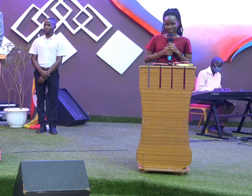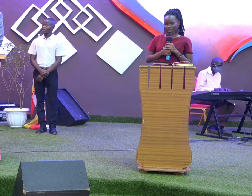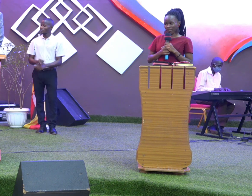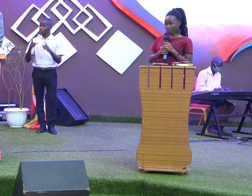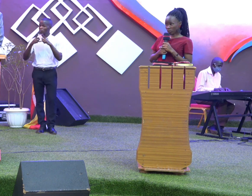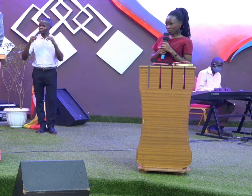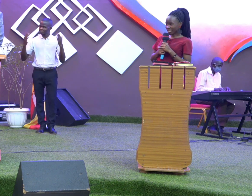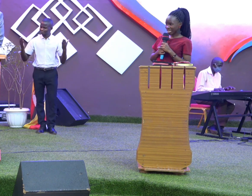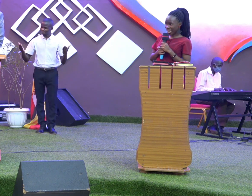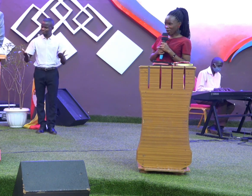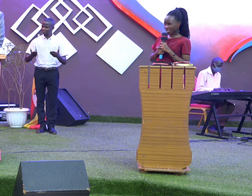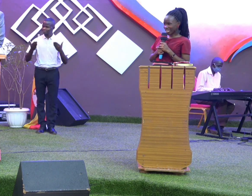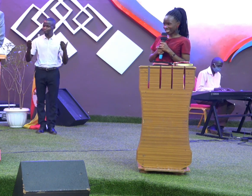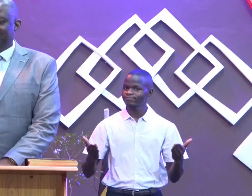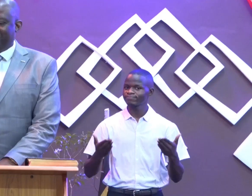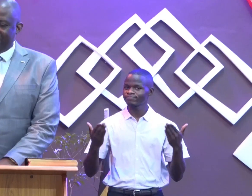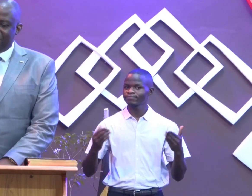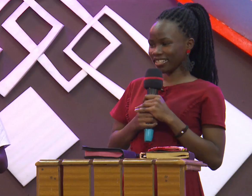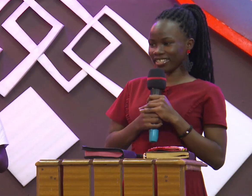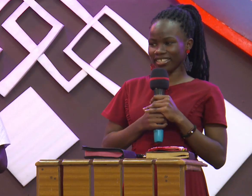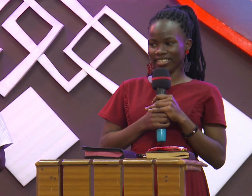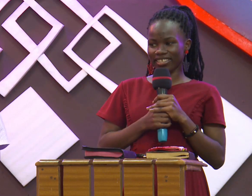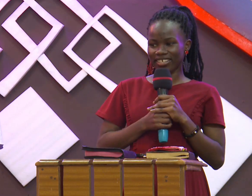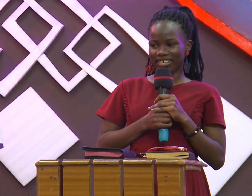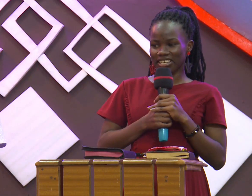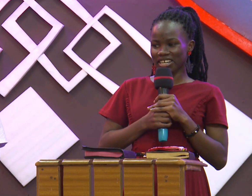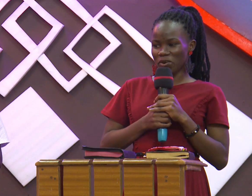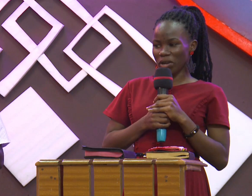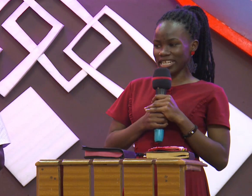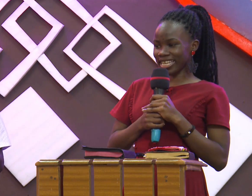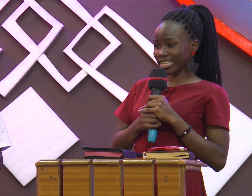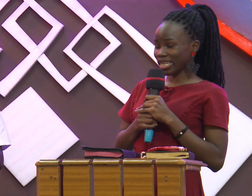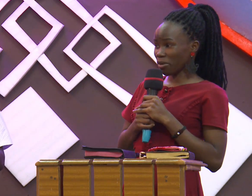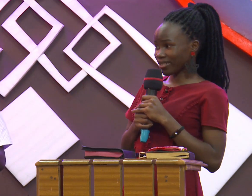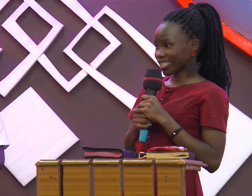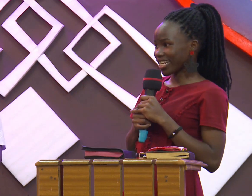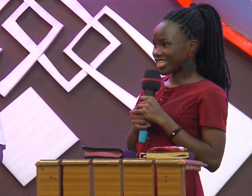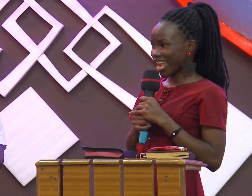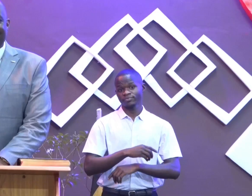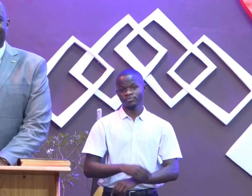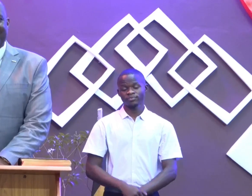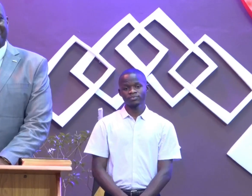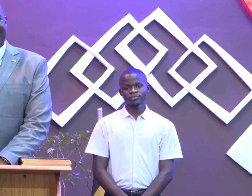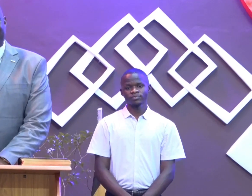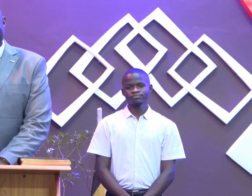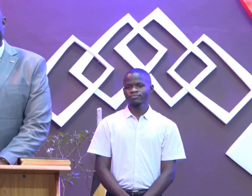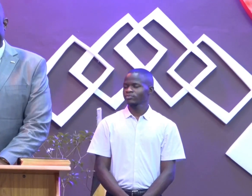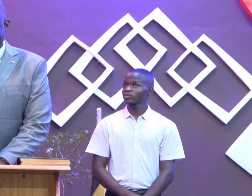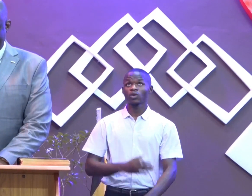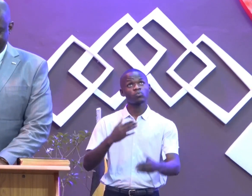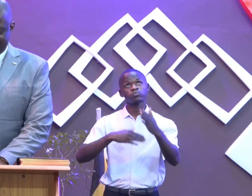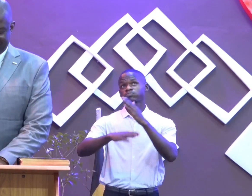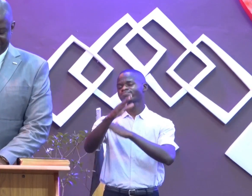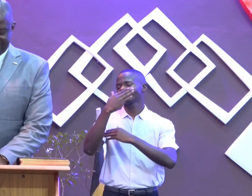bituzaamu amanyi. Those words encourage us. Tubadde tubyetaaga ku lunaku bwe luti. We desired them on such a day. Mukama nga